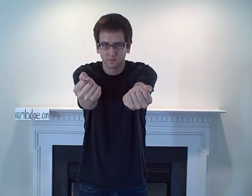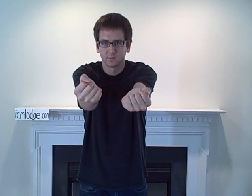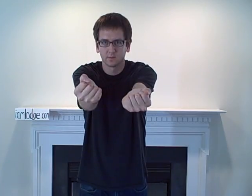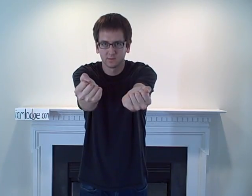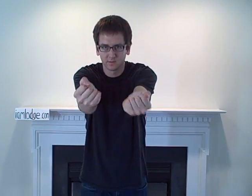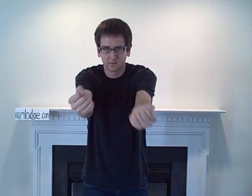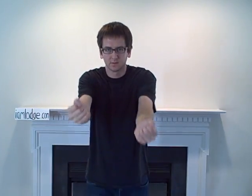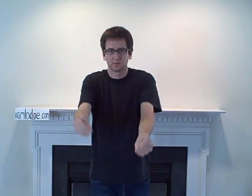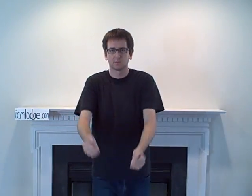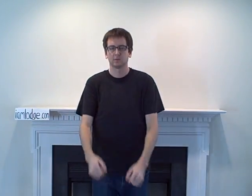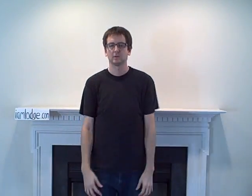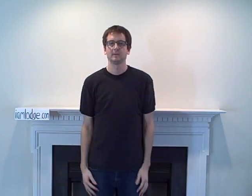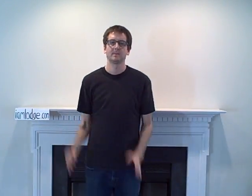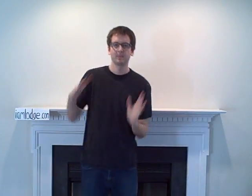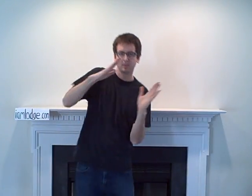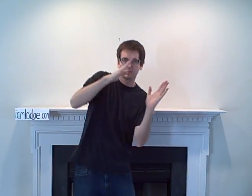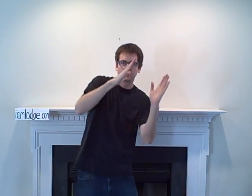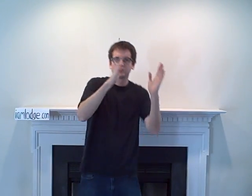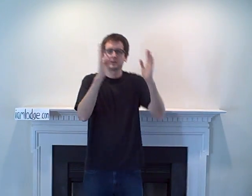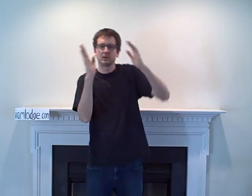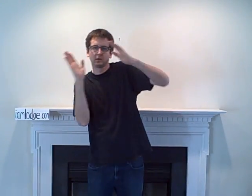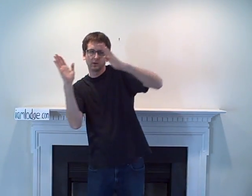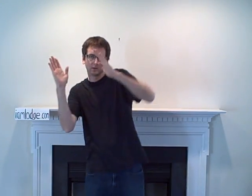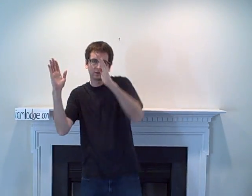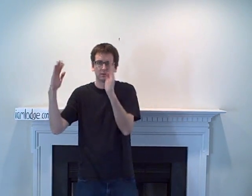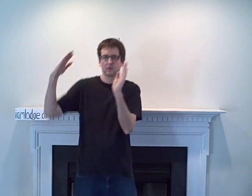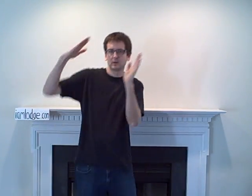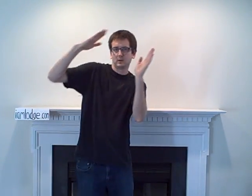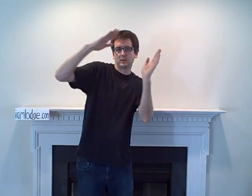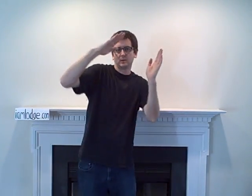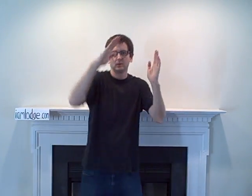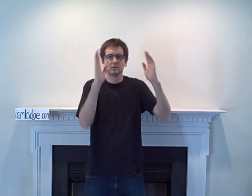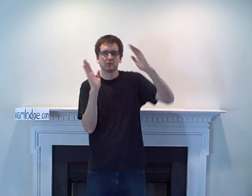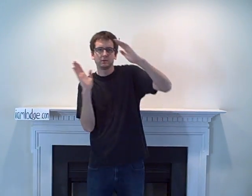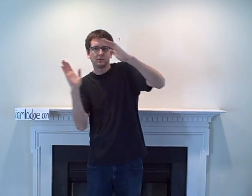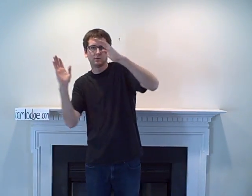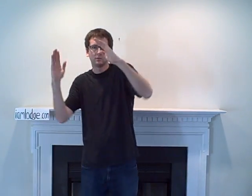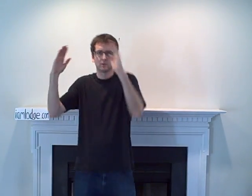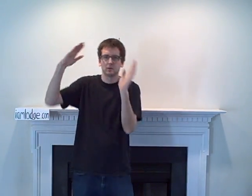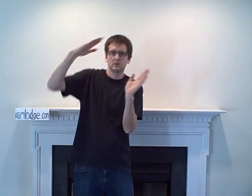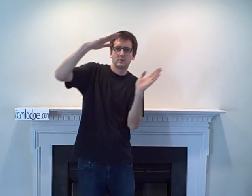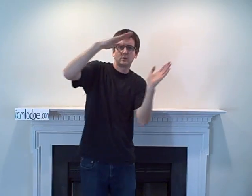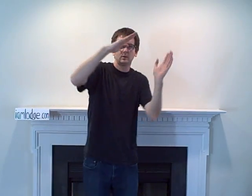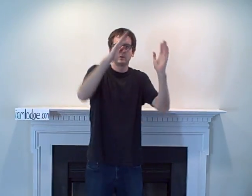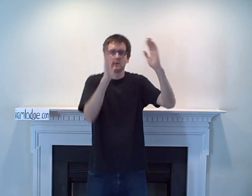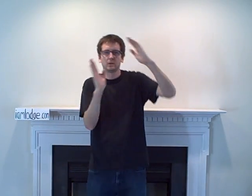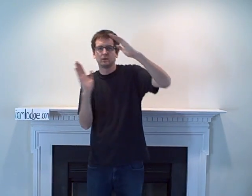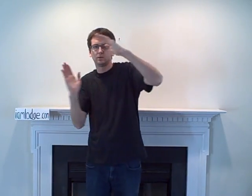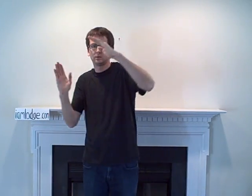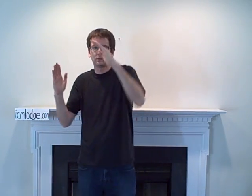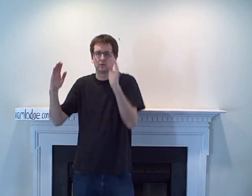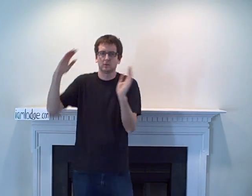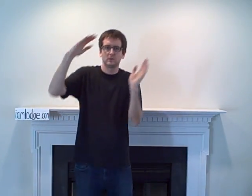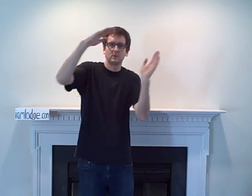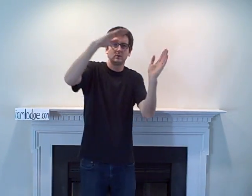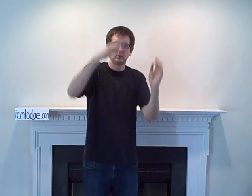proteins. They take an endoplasmic trip around the cell on reticulum 19.